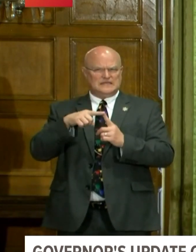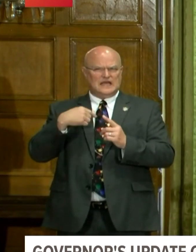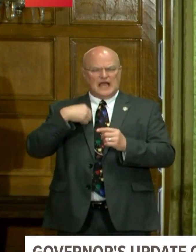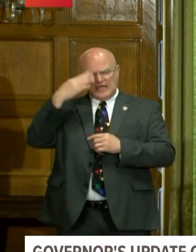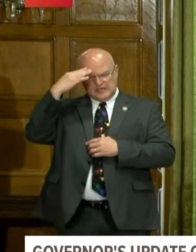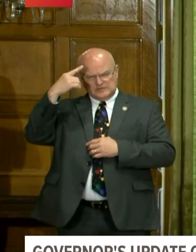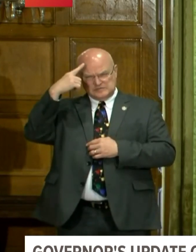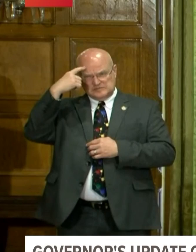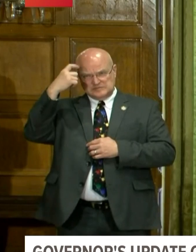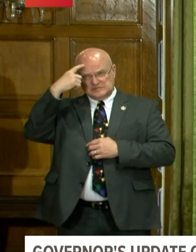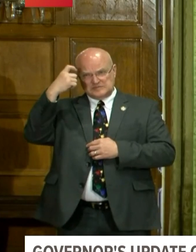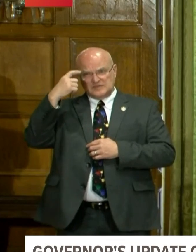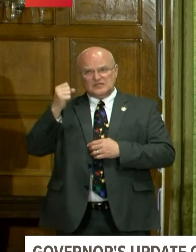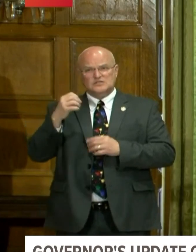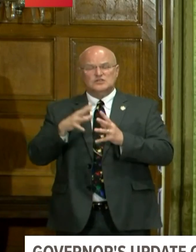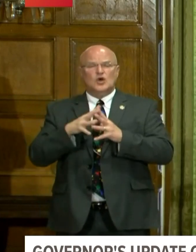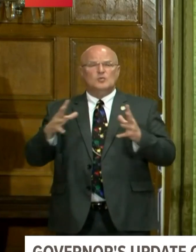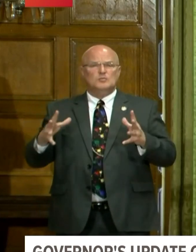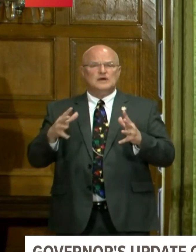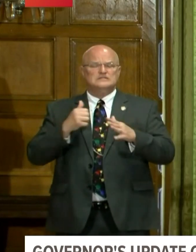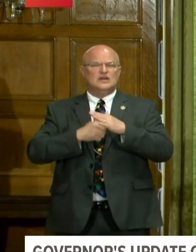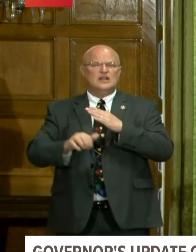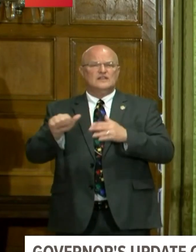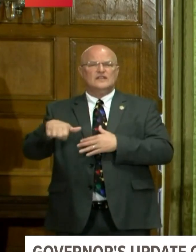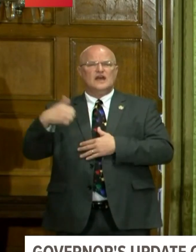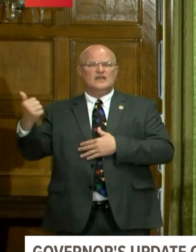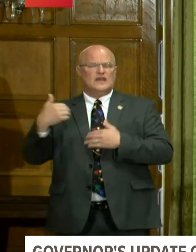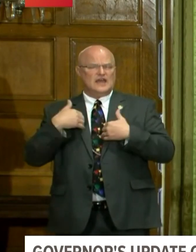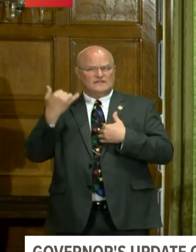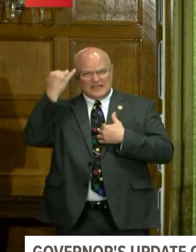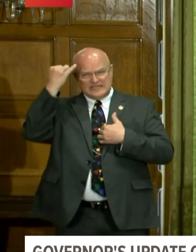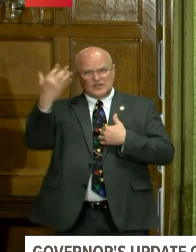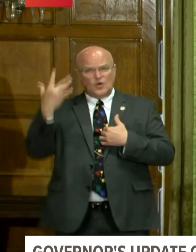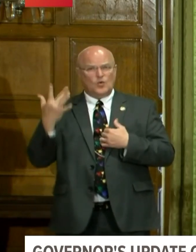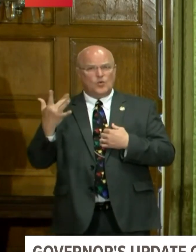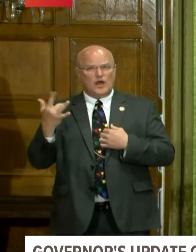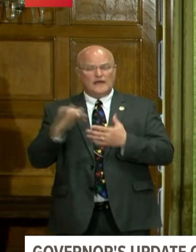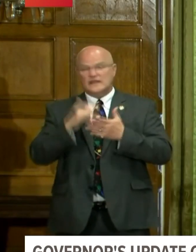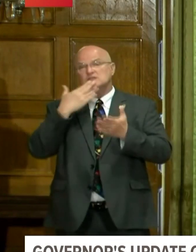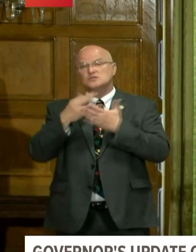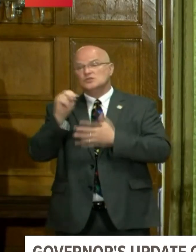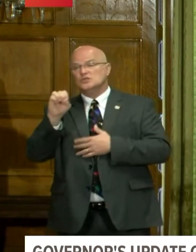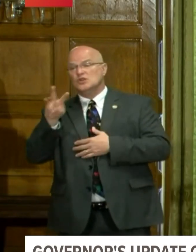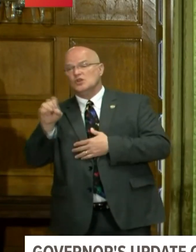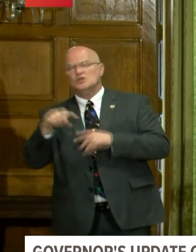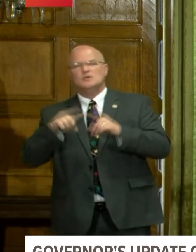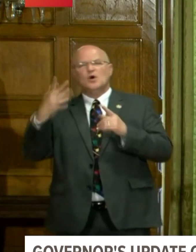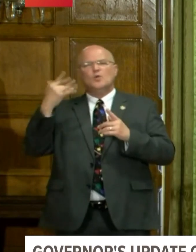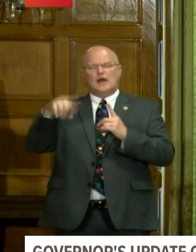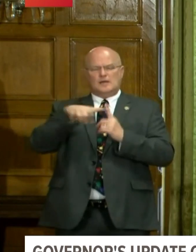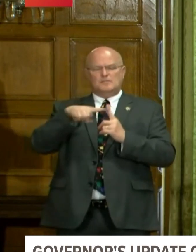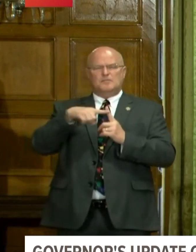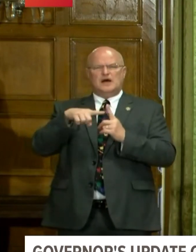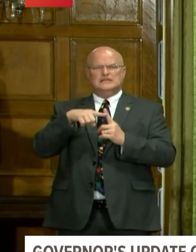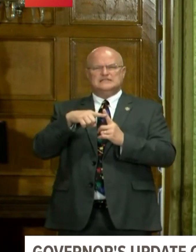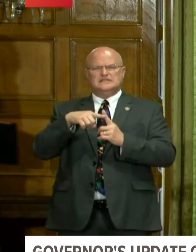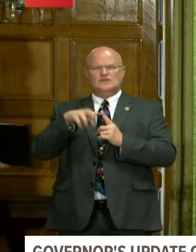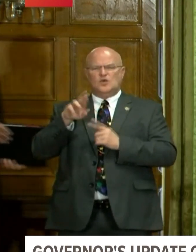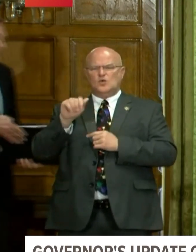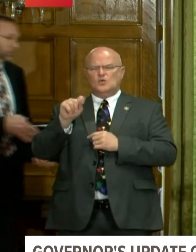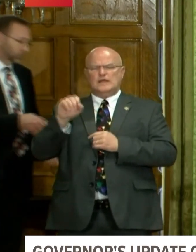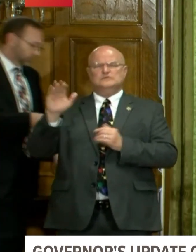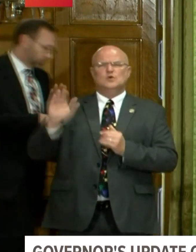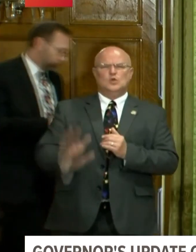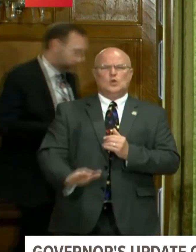some speculation, but so much under the other. Do you have any idea why that was? And that's good news, but why the positivity rate would be so low in